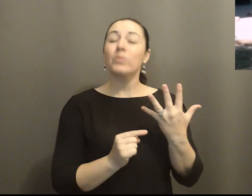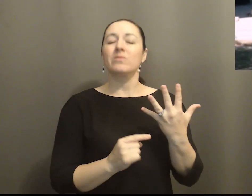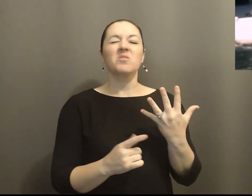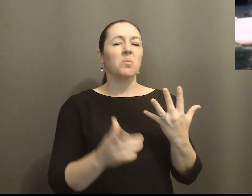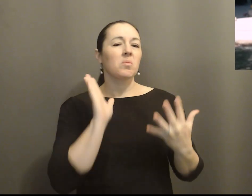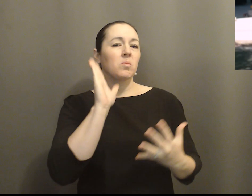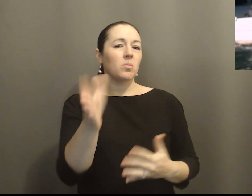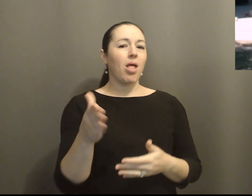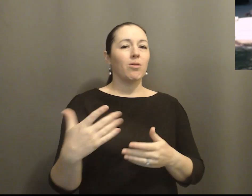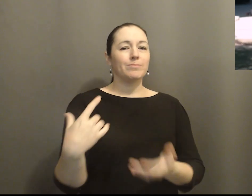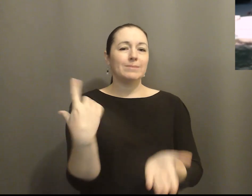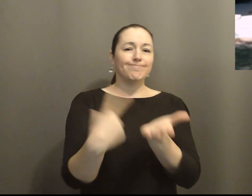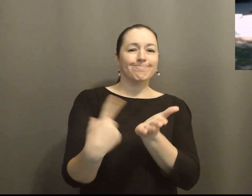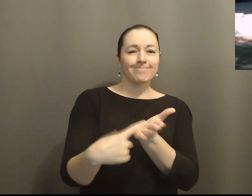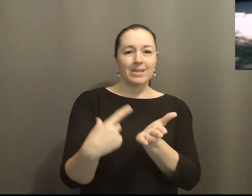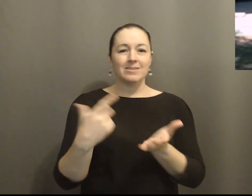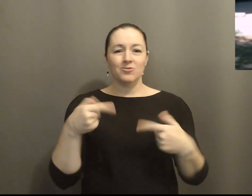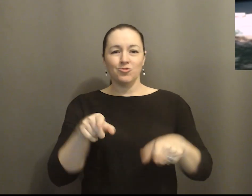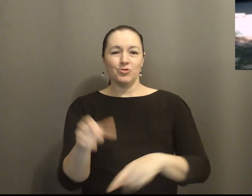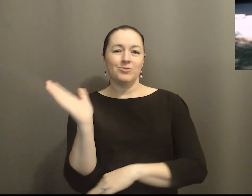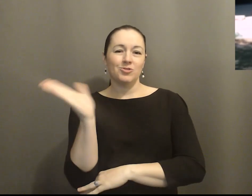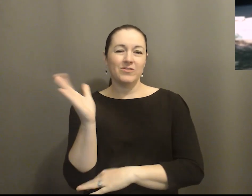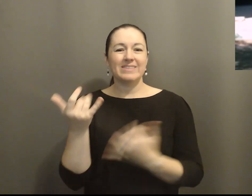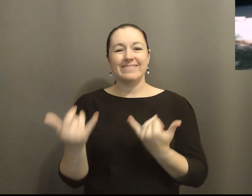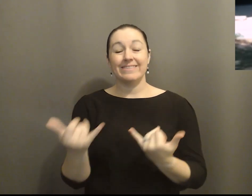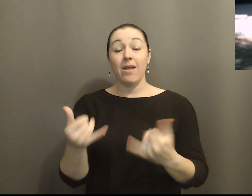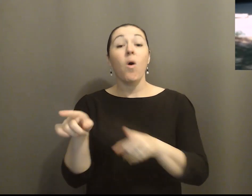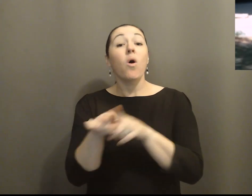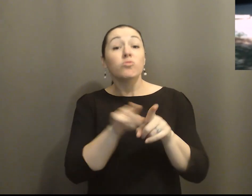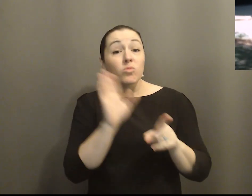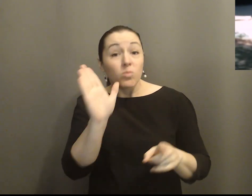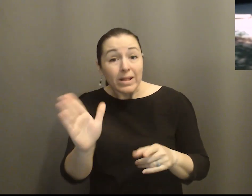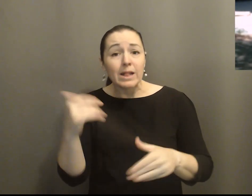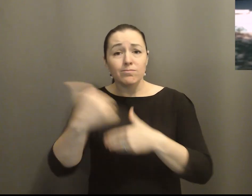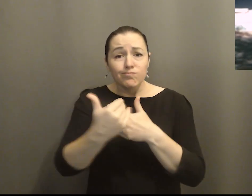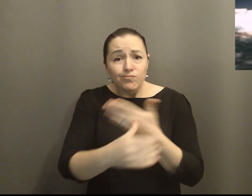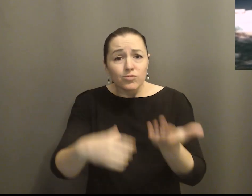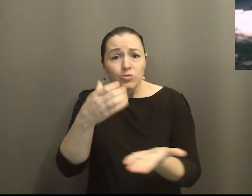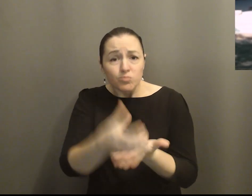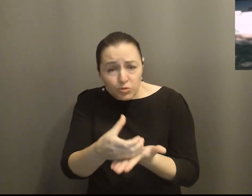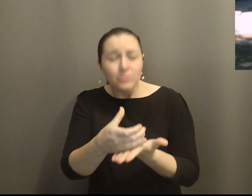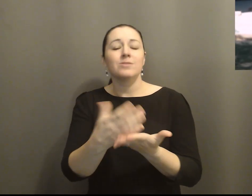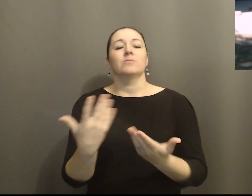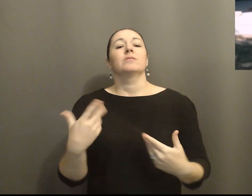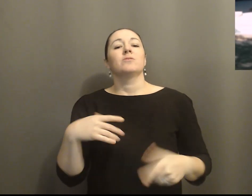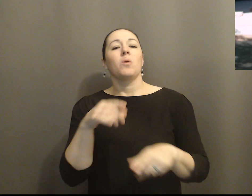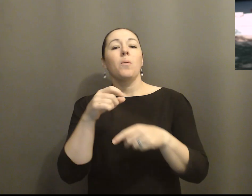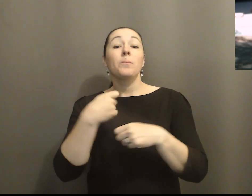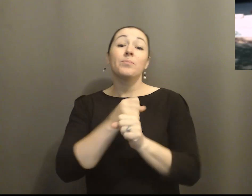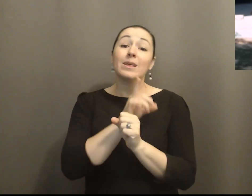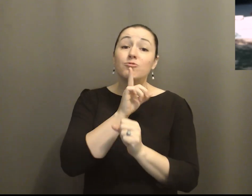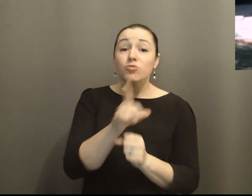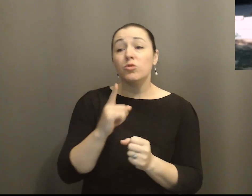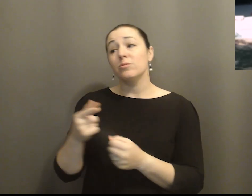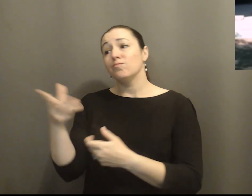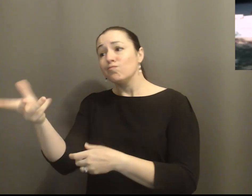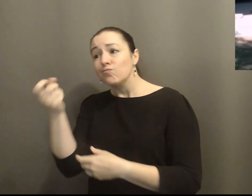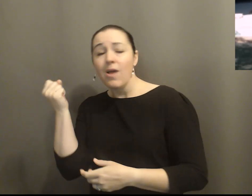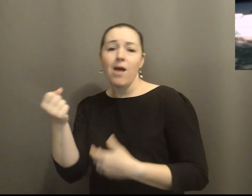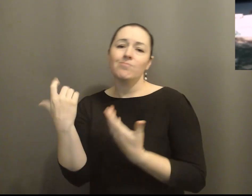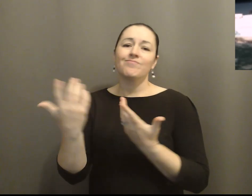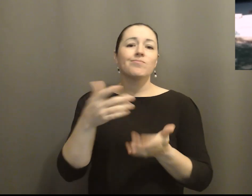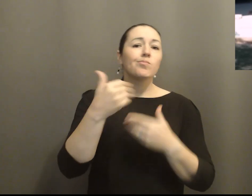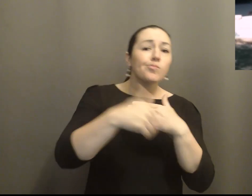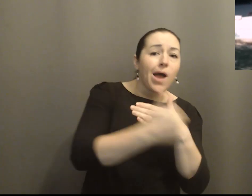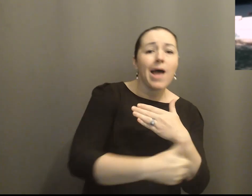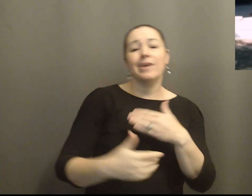be dealing with in our service today. Also, we're going to be doing communion. So make sure you grab those communion elements from your house. If you have some bread or juice, where are going